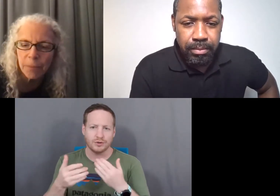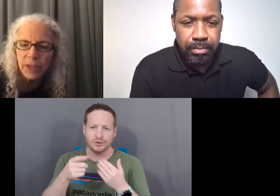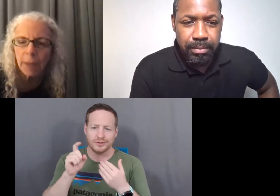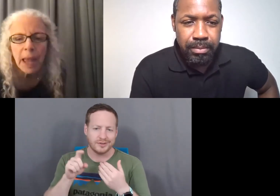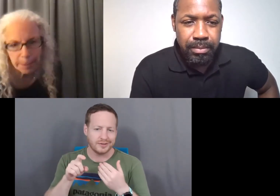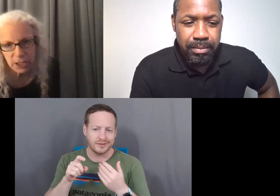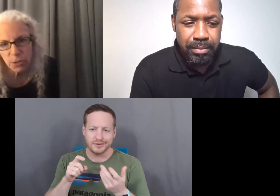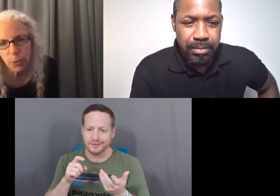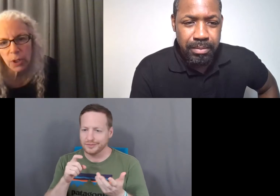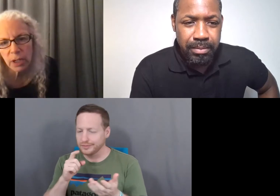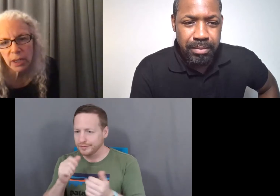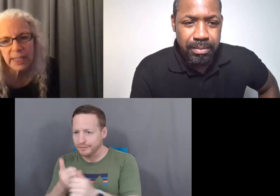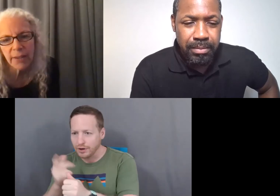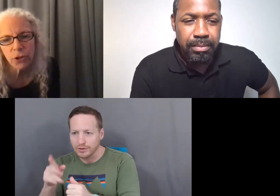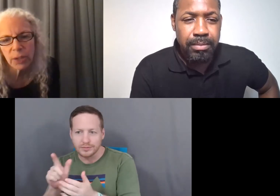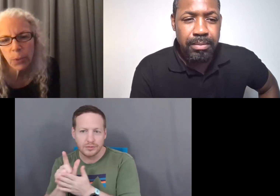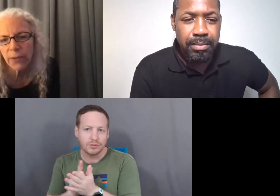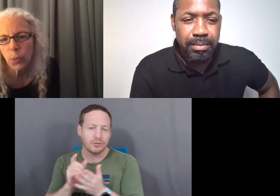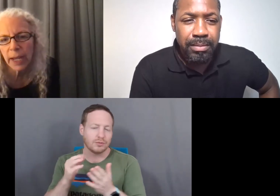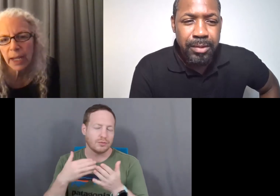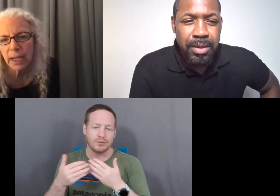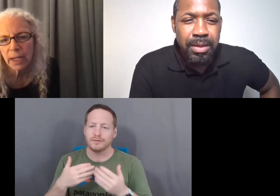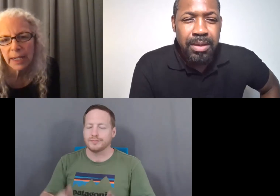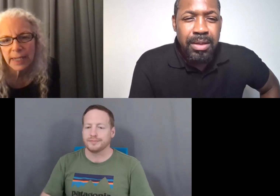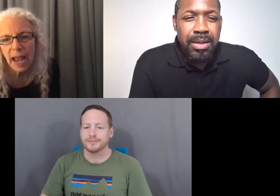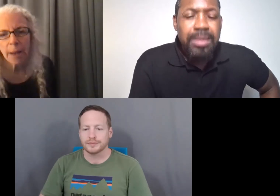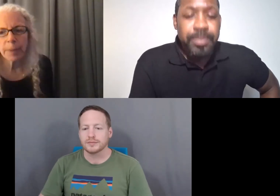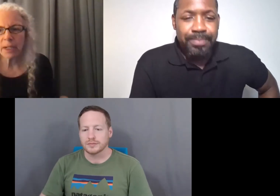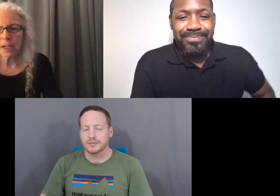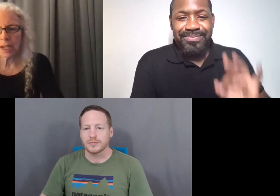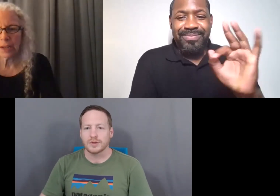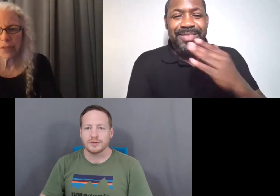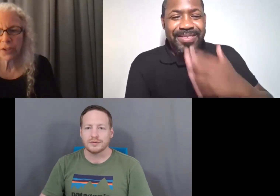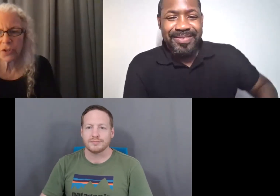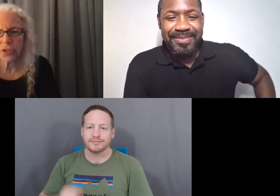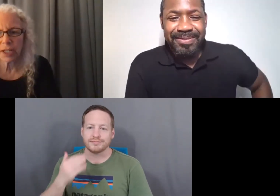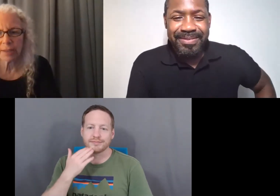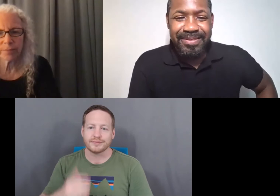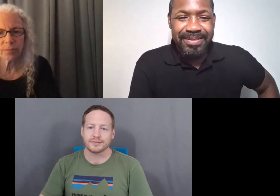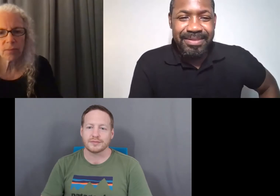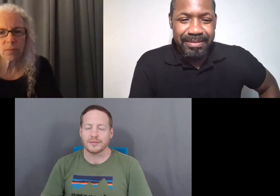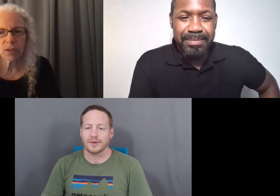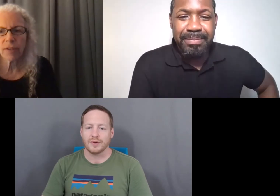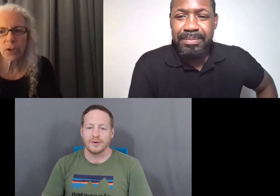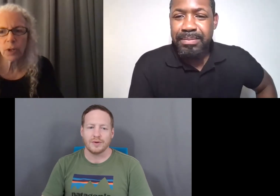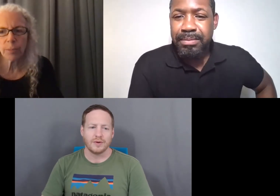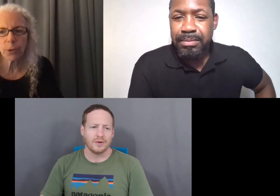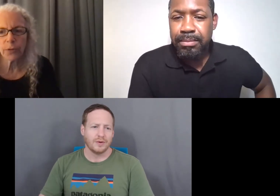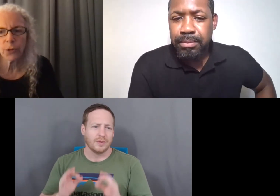I'm happy to support this effort in whatever way needs to happen. If there's follow-up or if you need